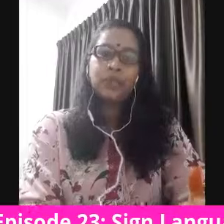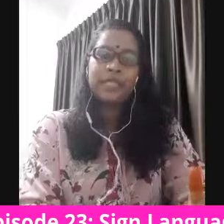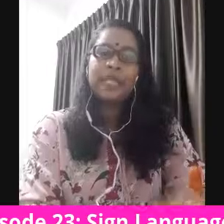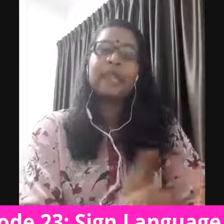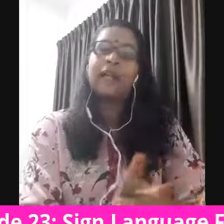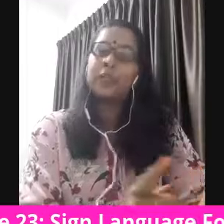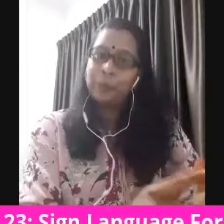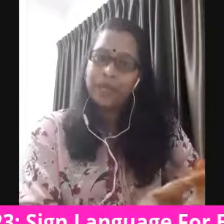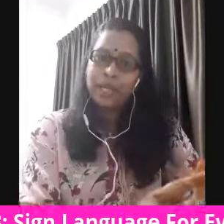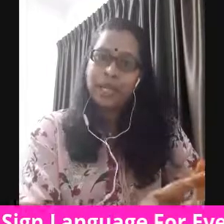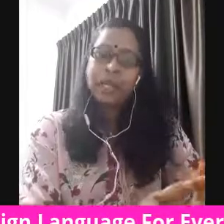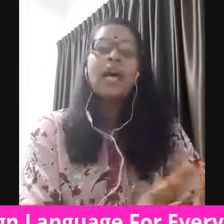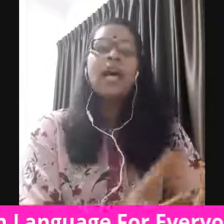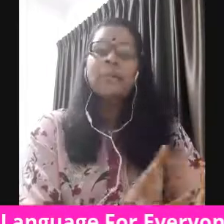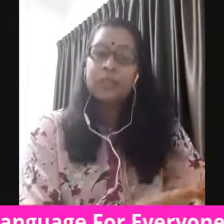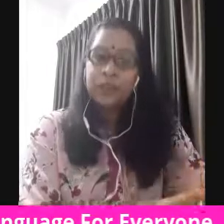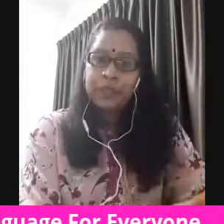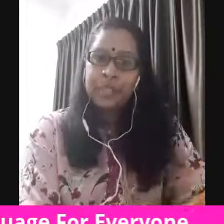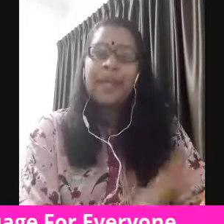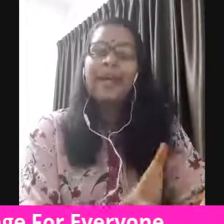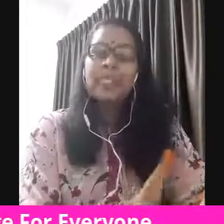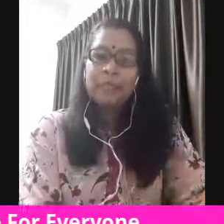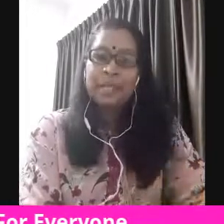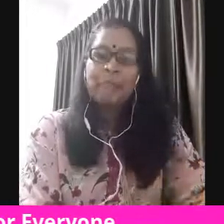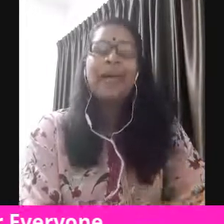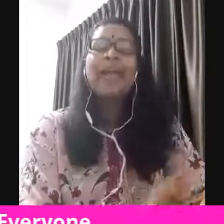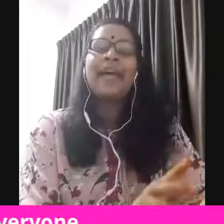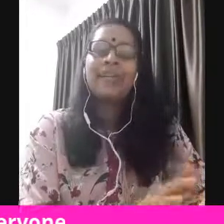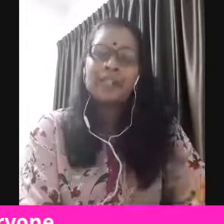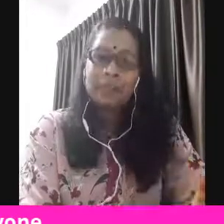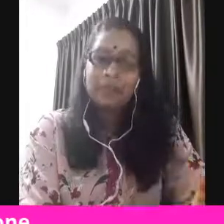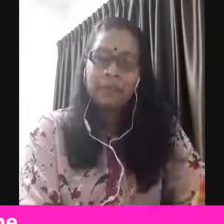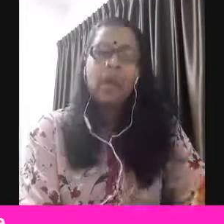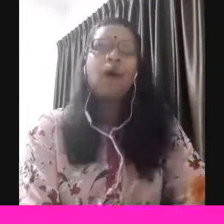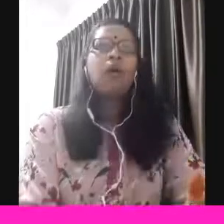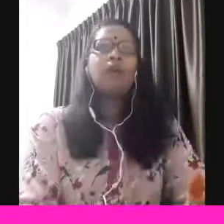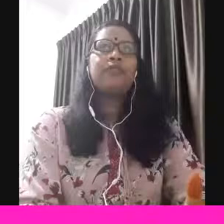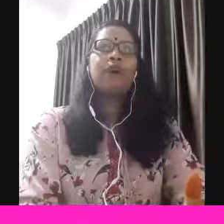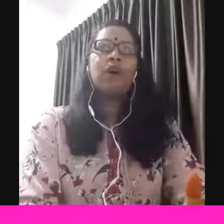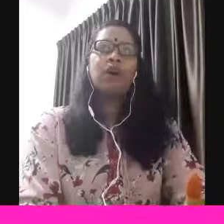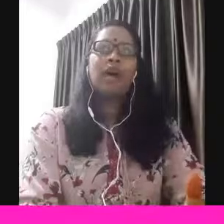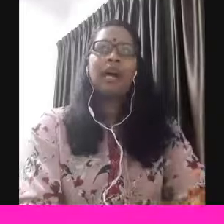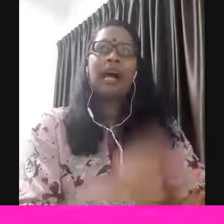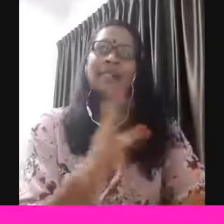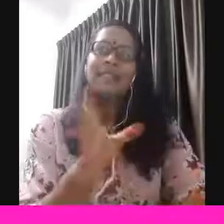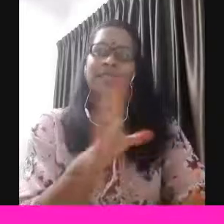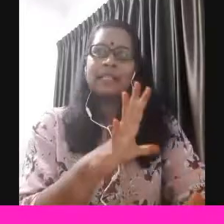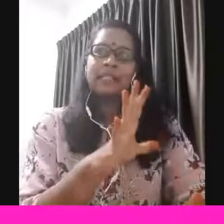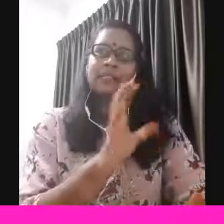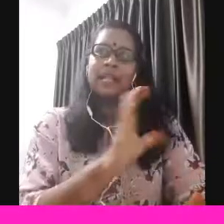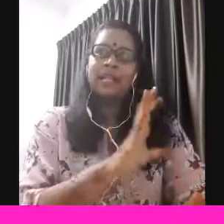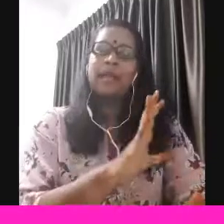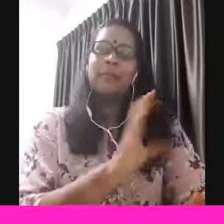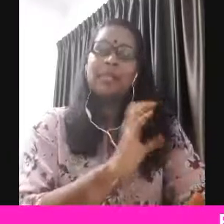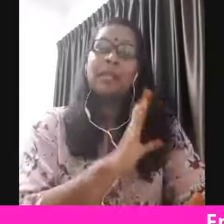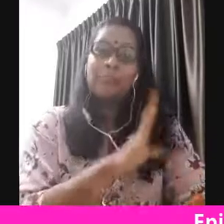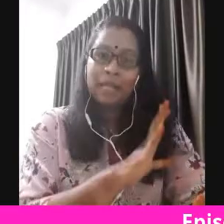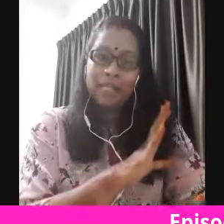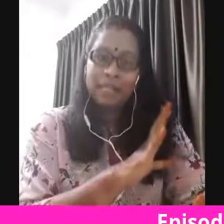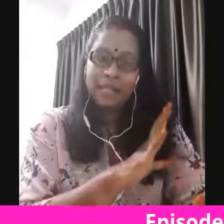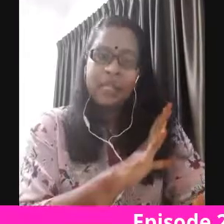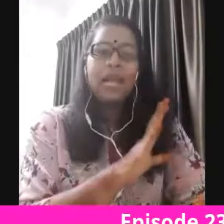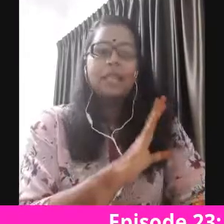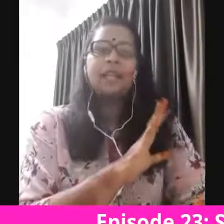students also will take UPSR, PT3, Mm-hmm. SPM, Mm-hmm. and STPM. Okay, for other sectors like